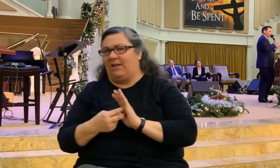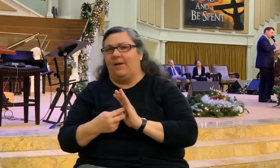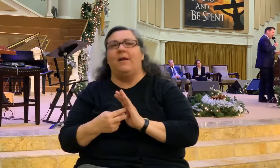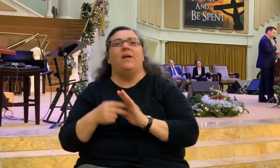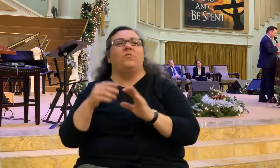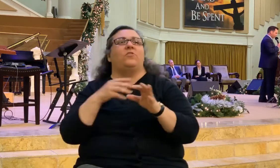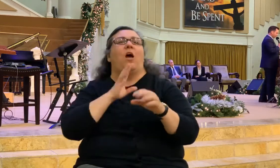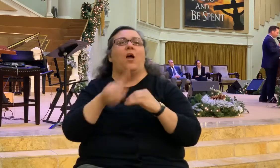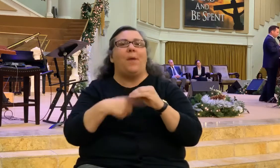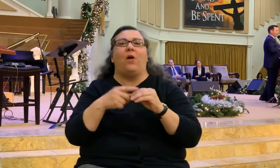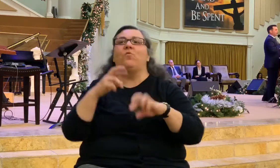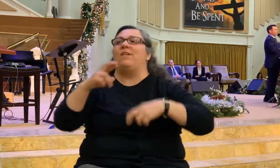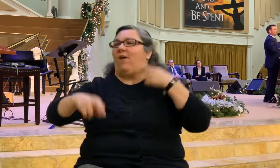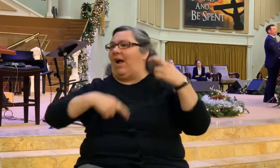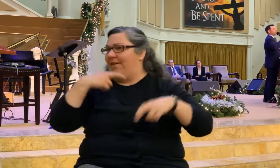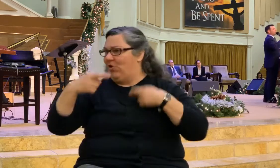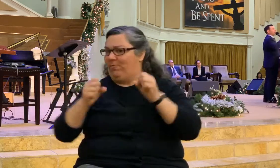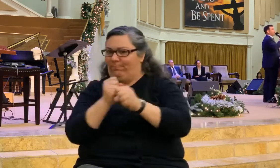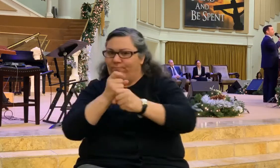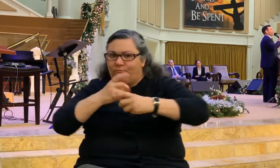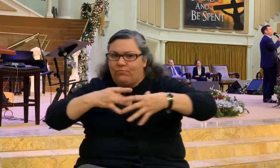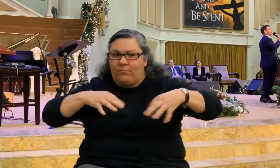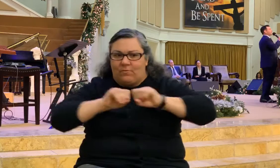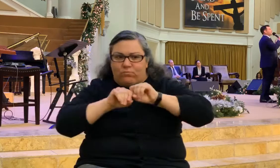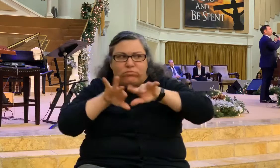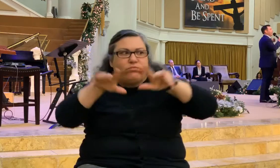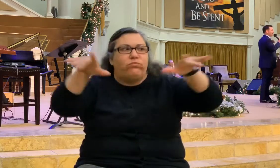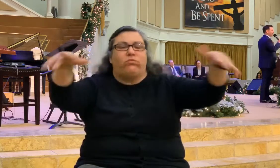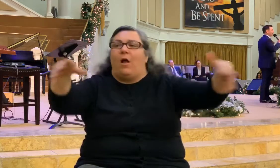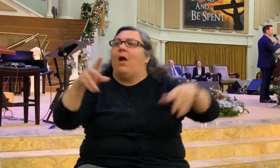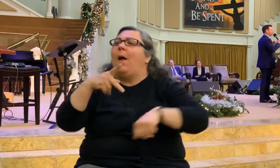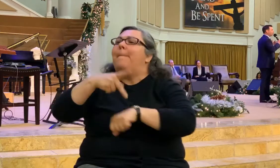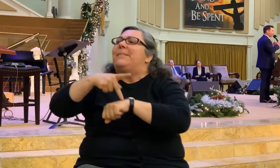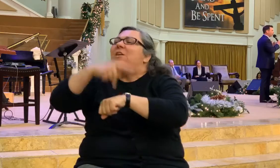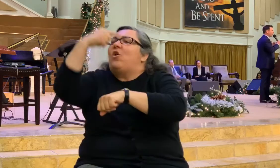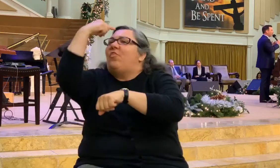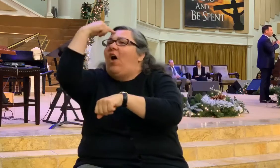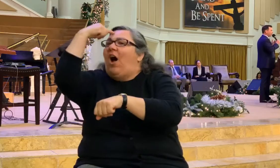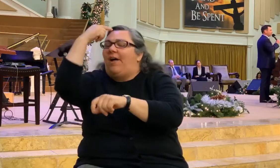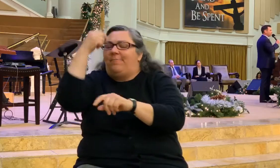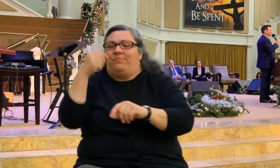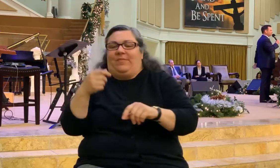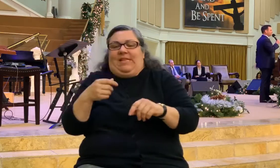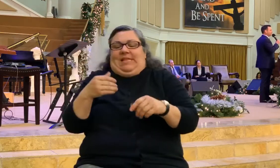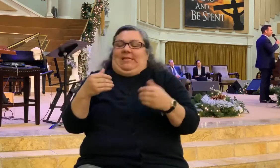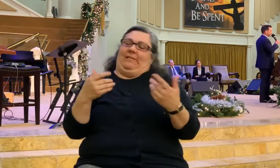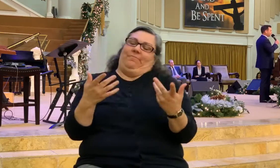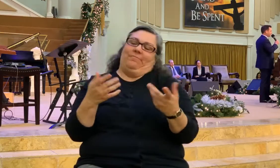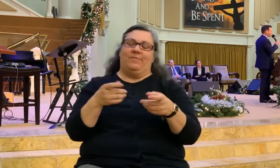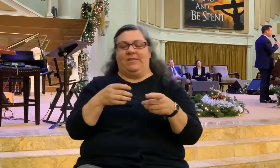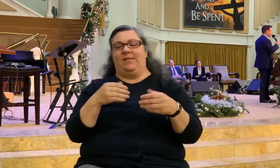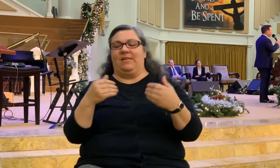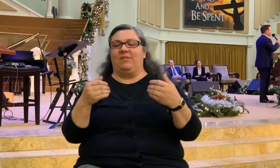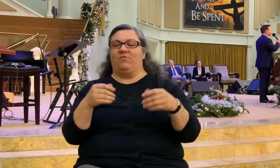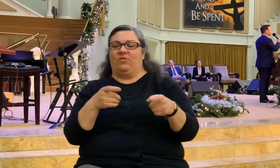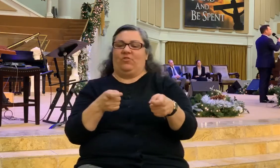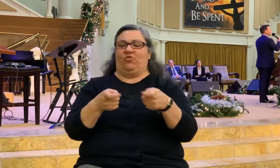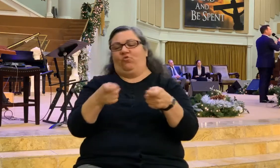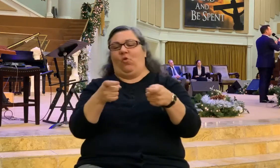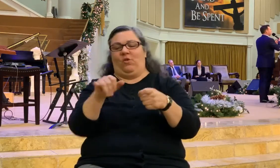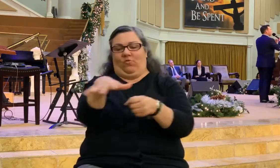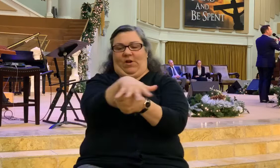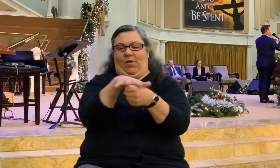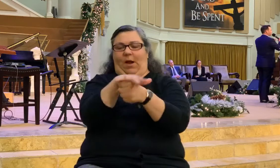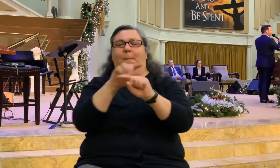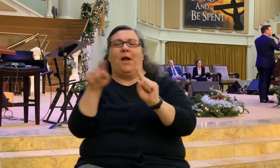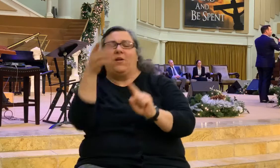expanding revival. Peter thought that he had the monopoly in the corner on the market, but God said, "Peter, you